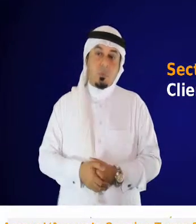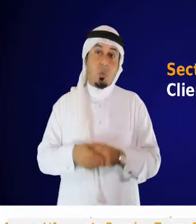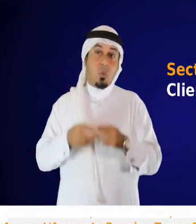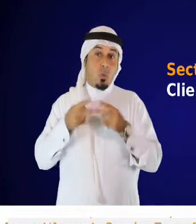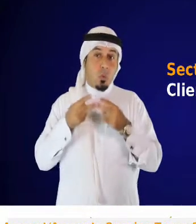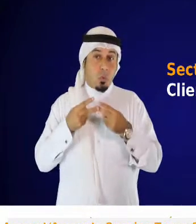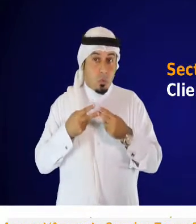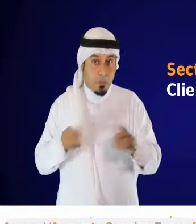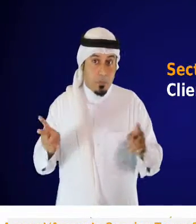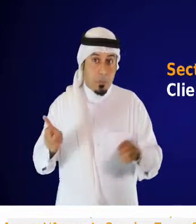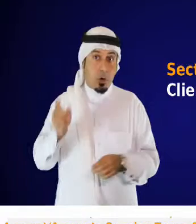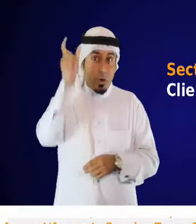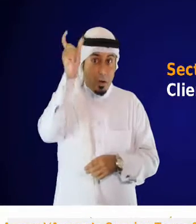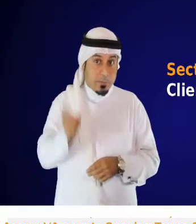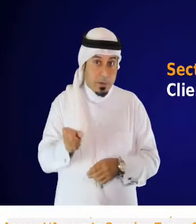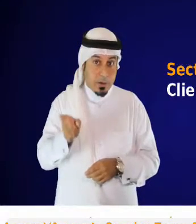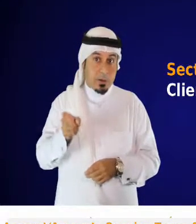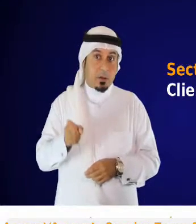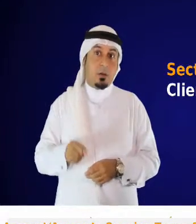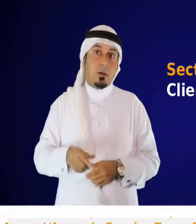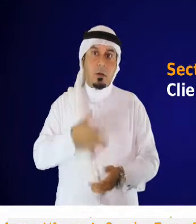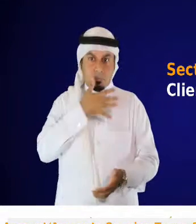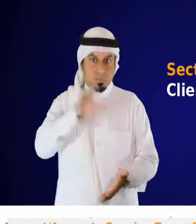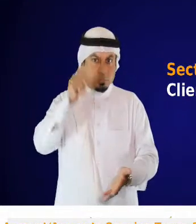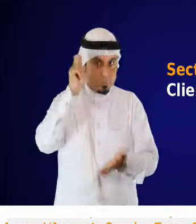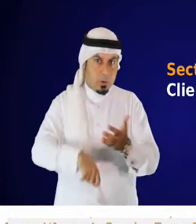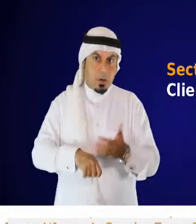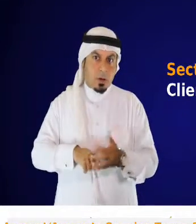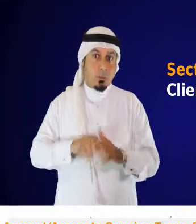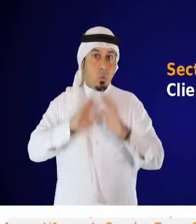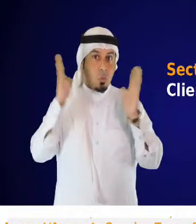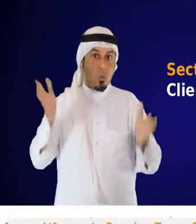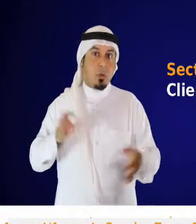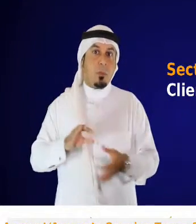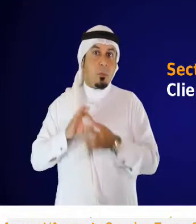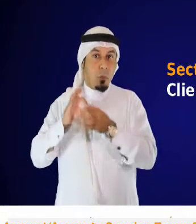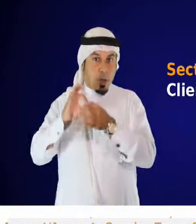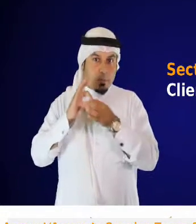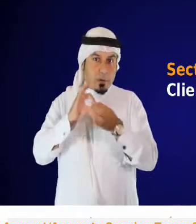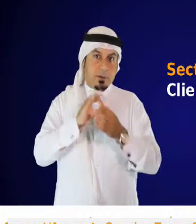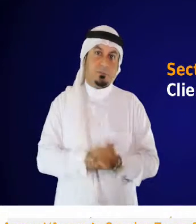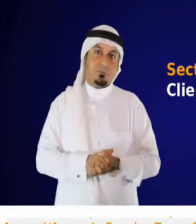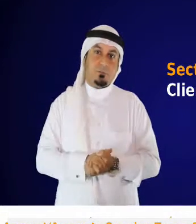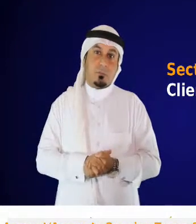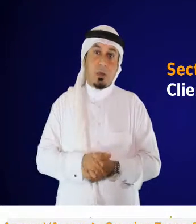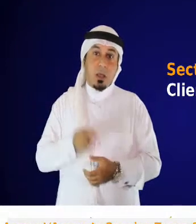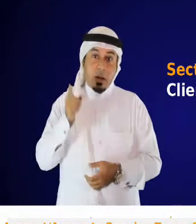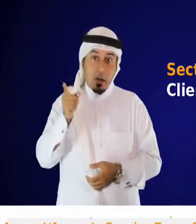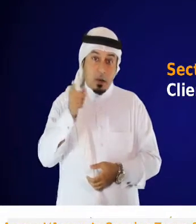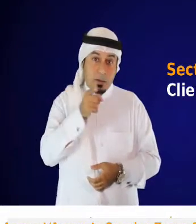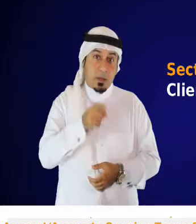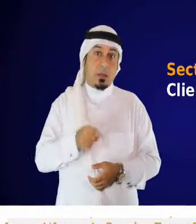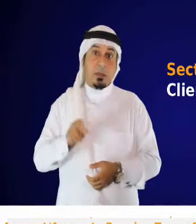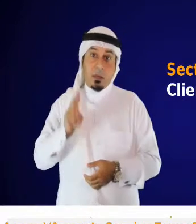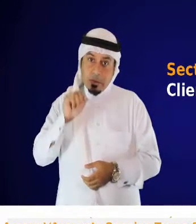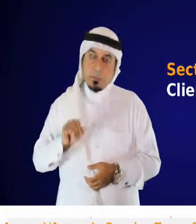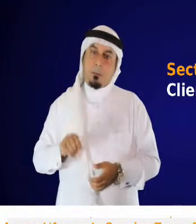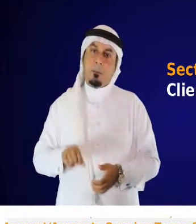2. The customers shall accept all transactions effected by means of the ATM card, notwithstanding the fact that